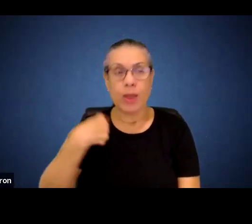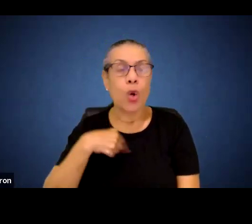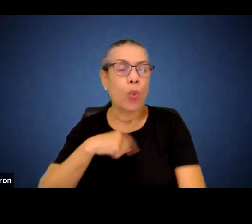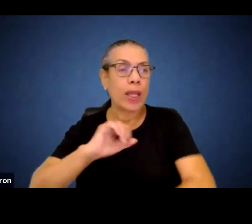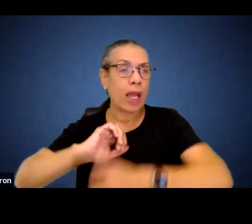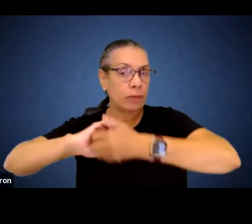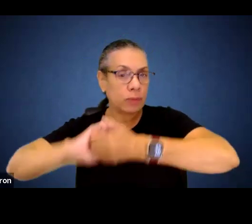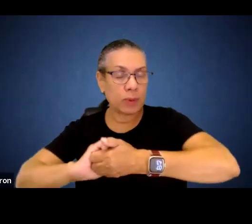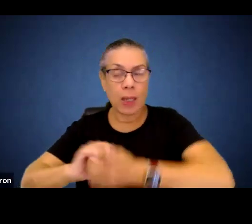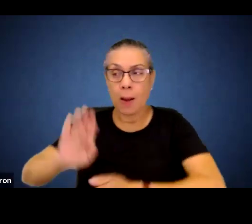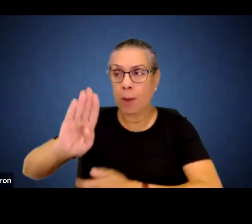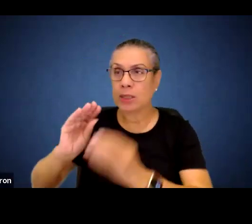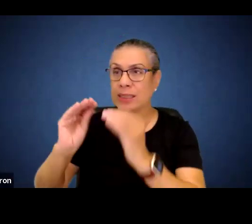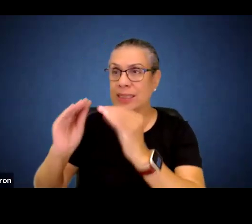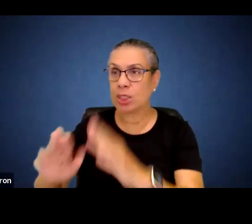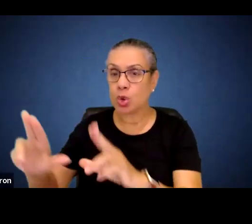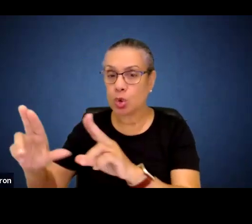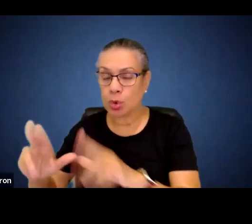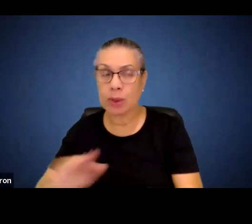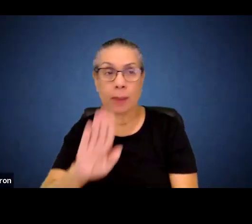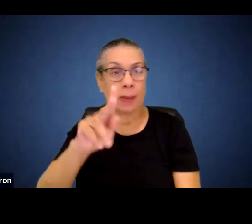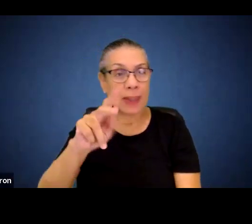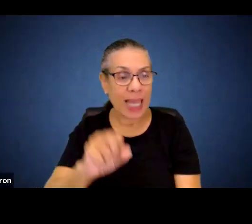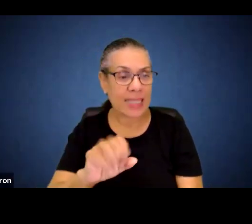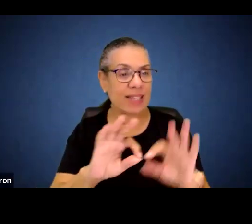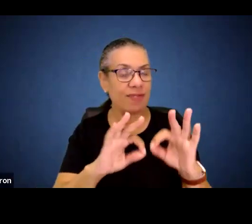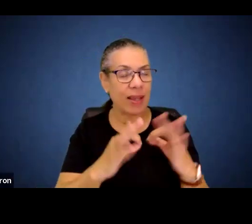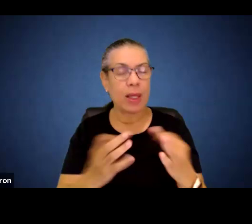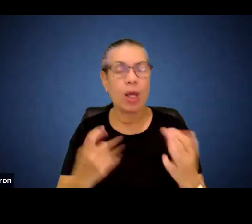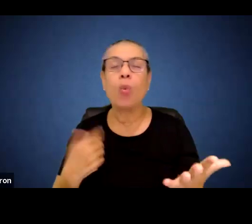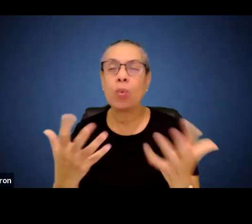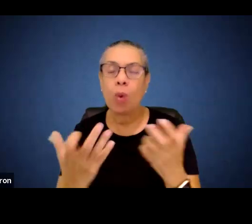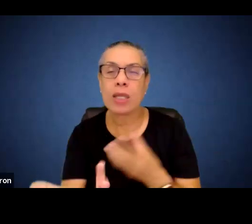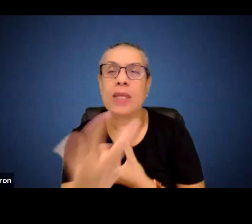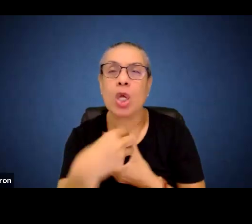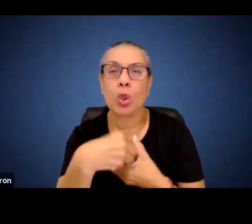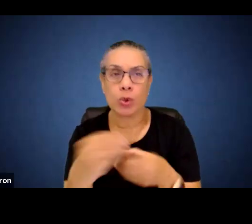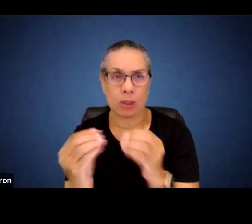with the Boston Teachers Union, BPS, and families to become a more inclusive community.